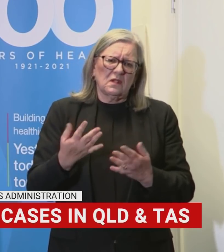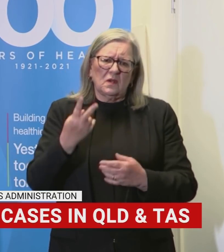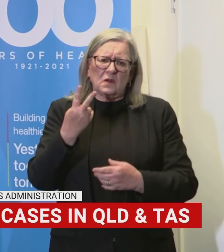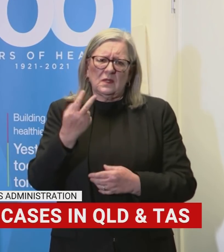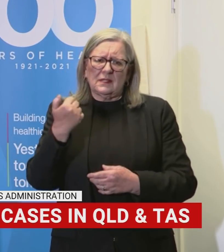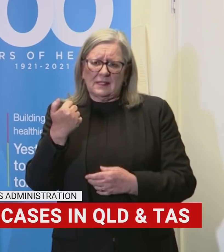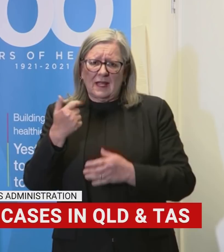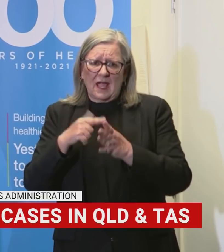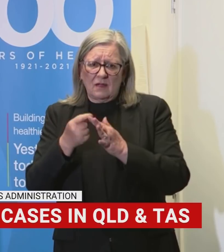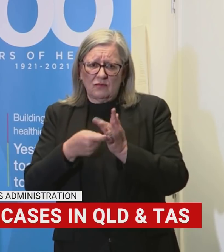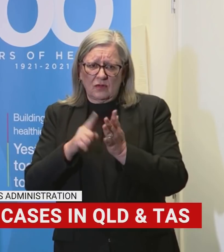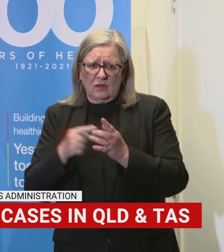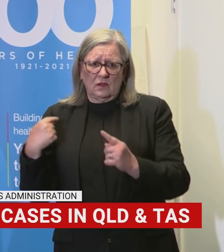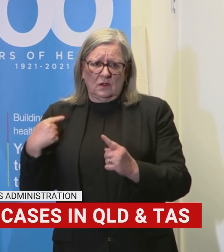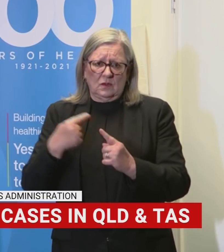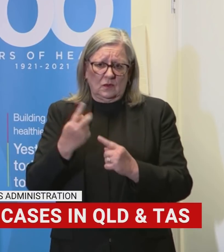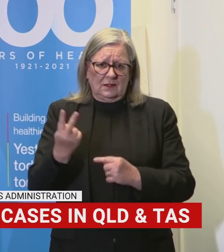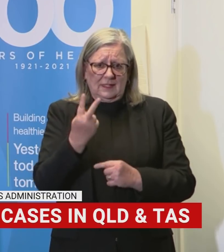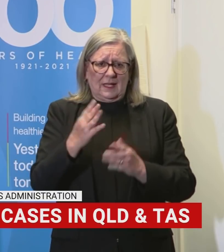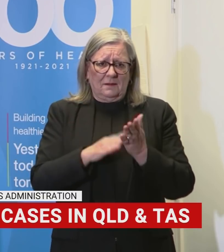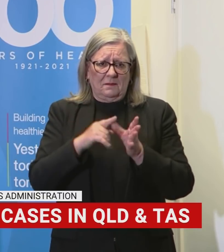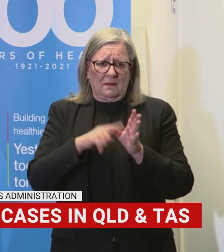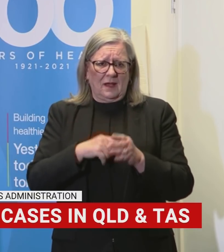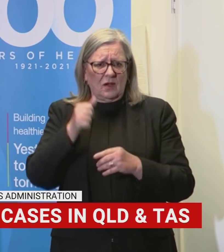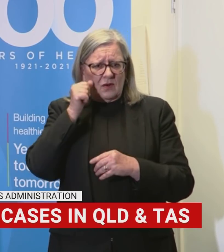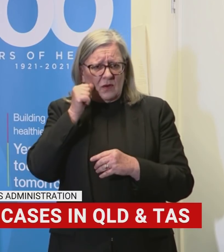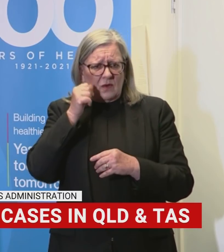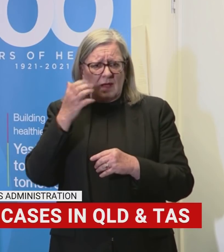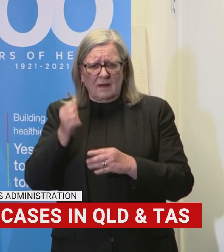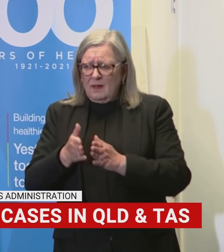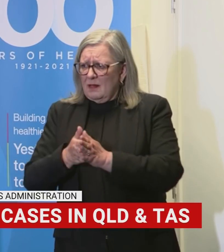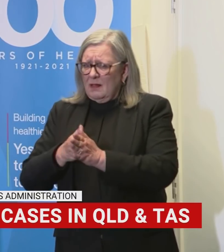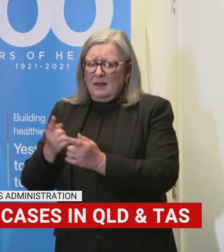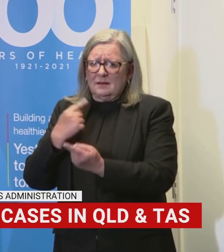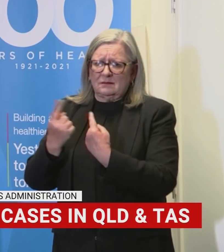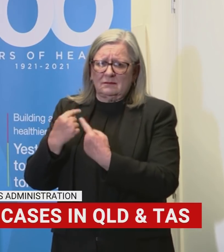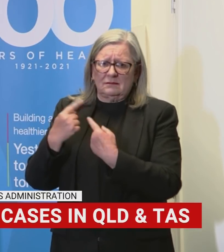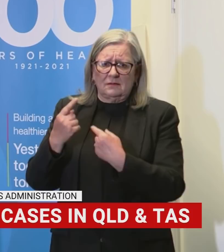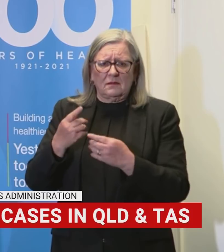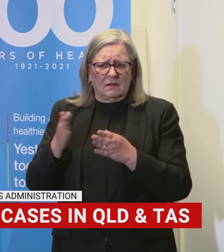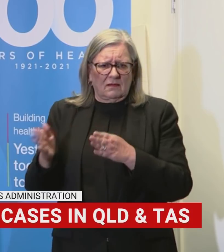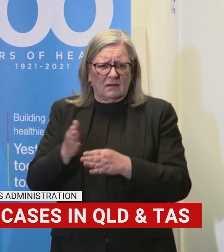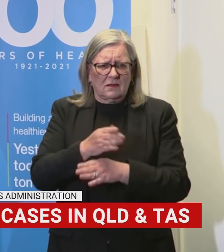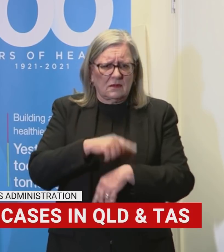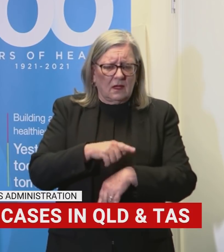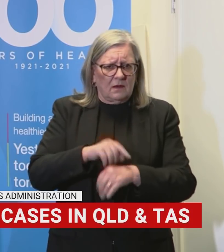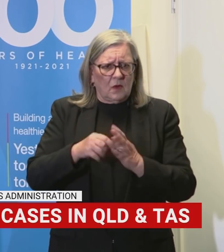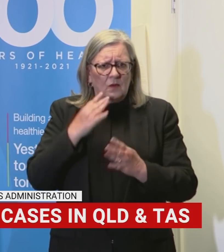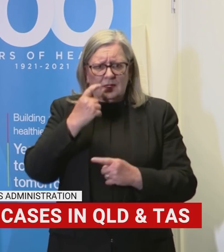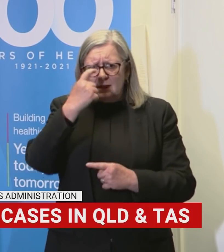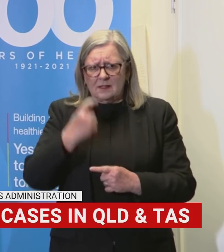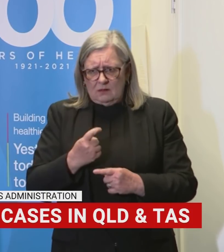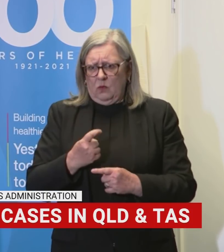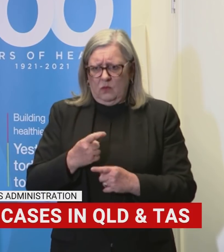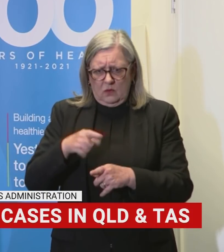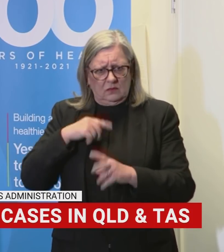bit of a lag for the general adverse events, although we jump right in and analyse the serious ones as soon as we get the information. The lag period is